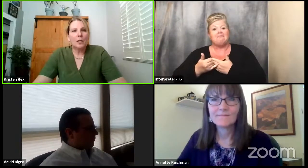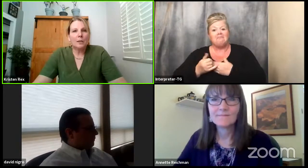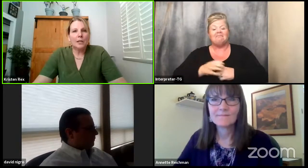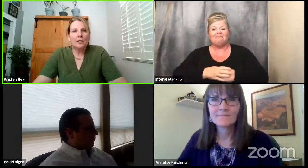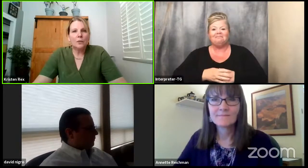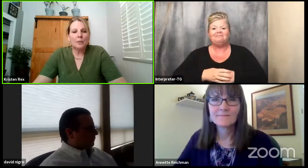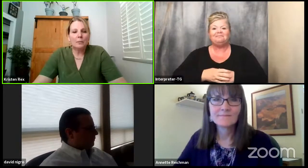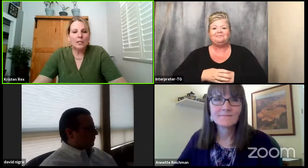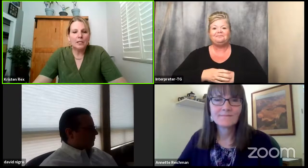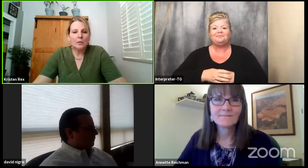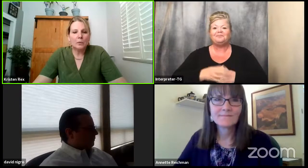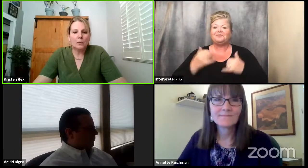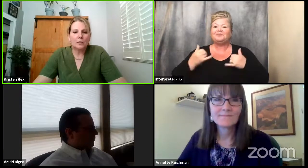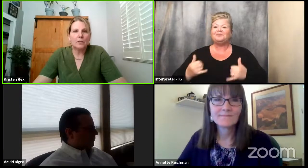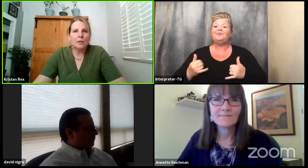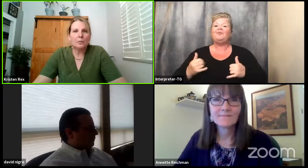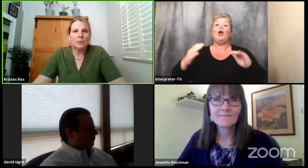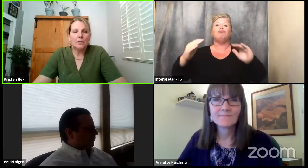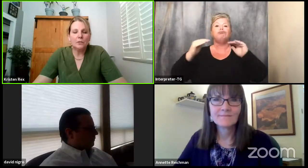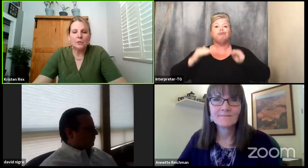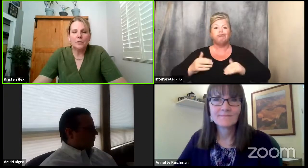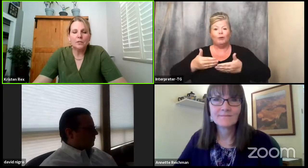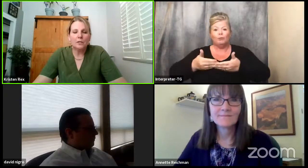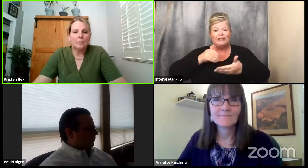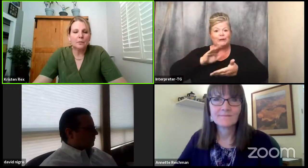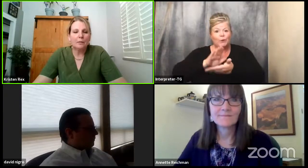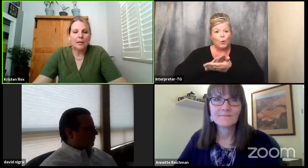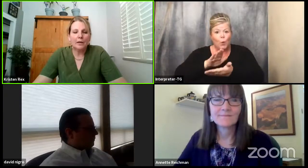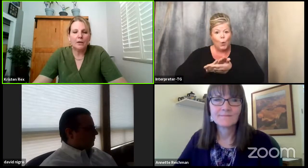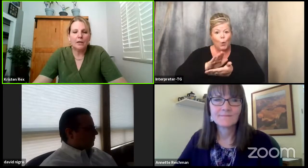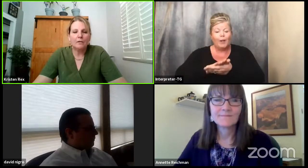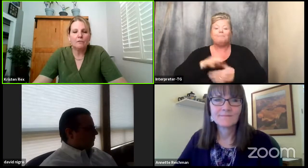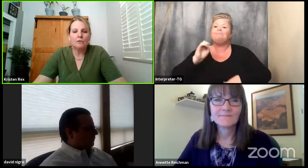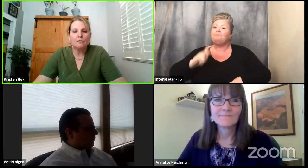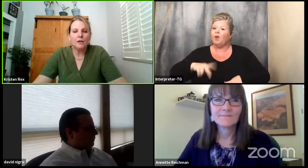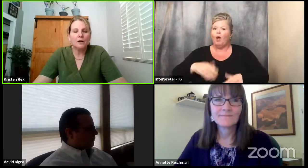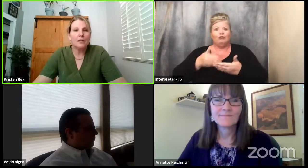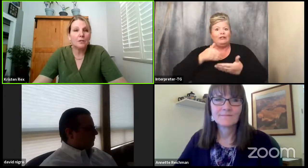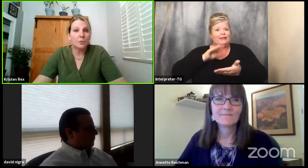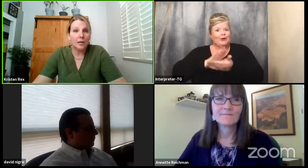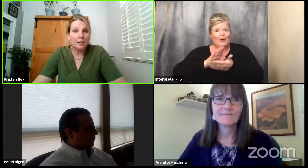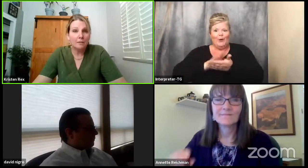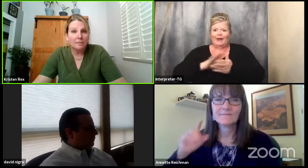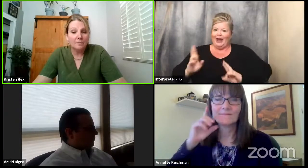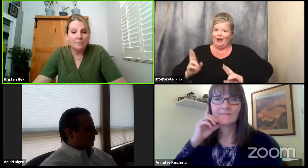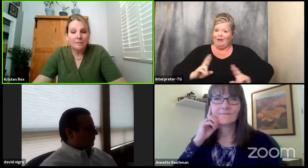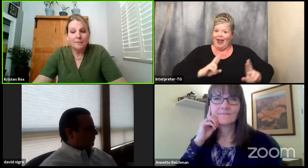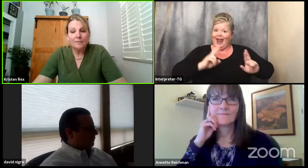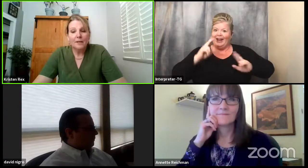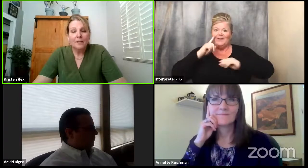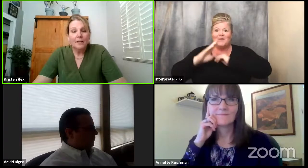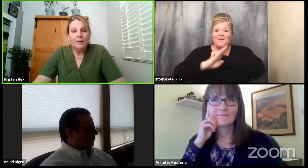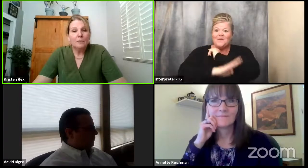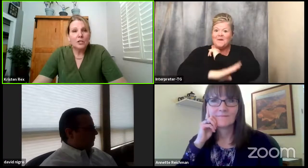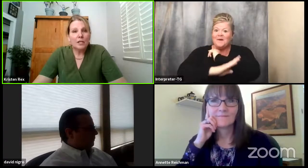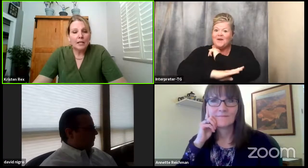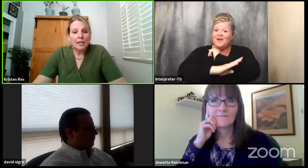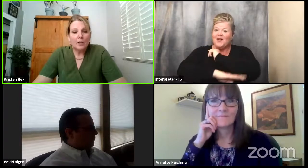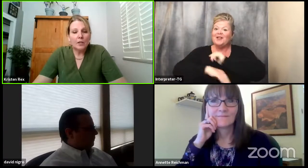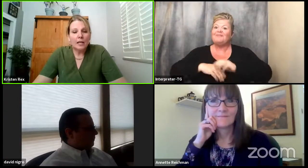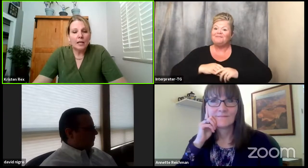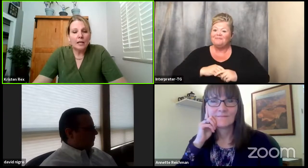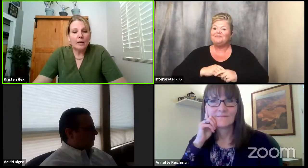Now jumping into our preschools. Our preschools are preparing for fall as well.